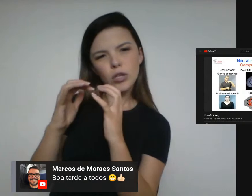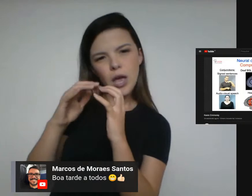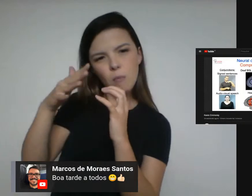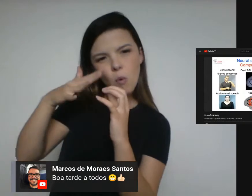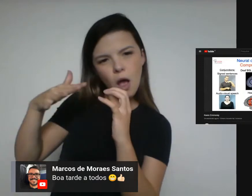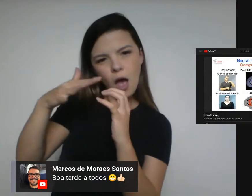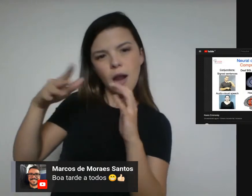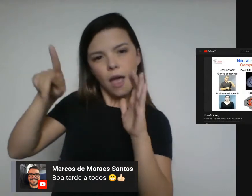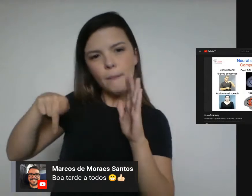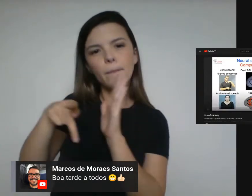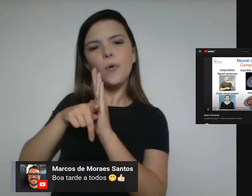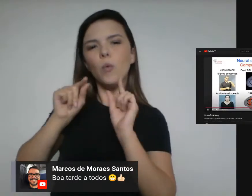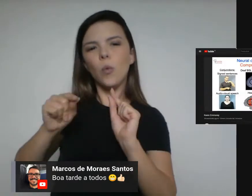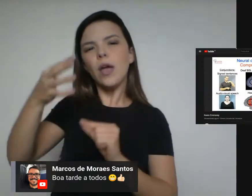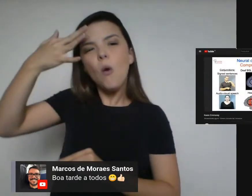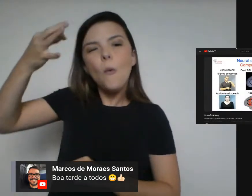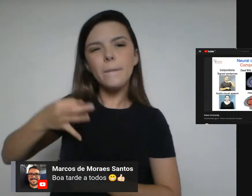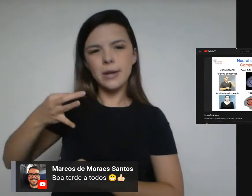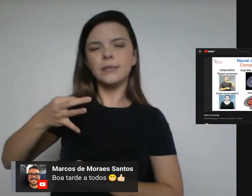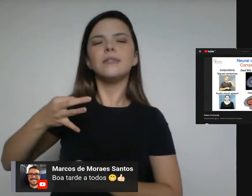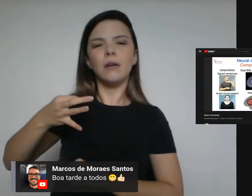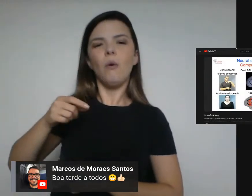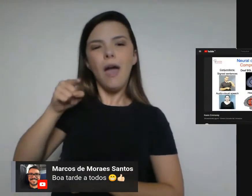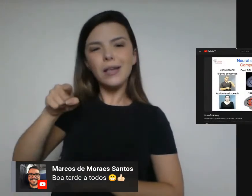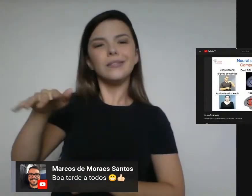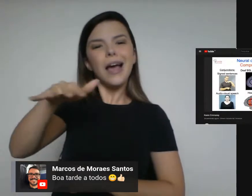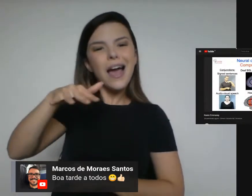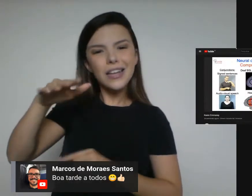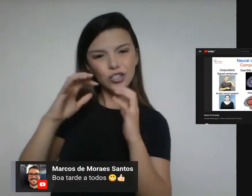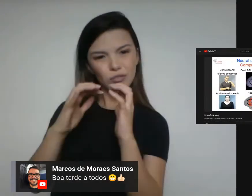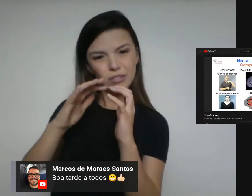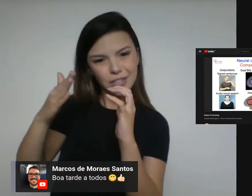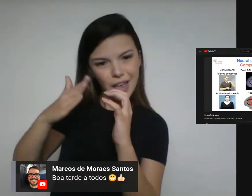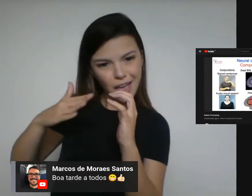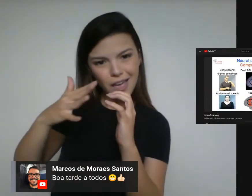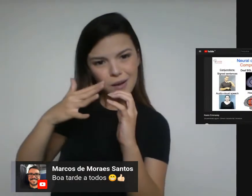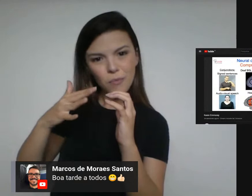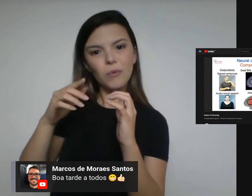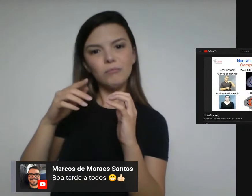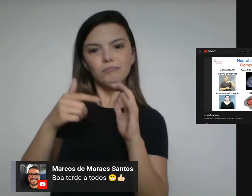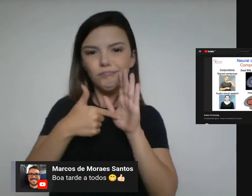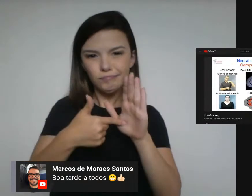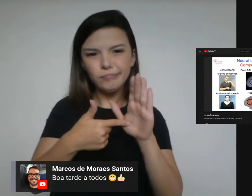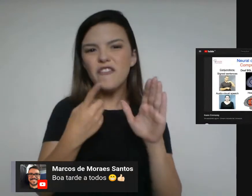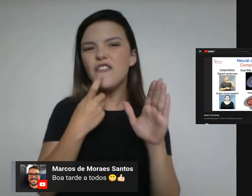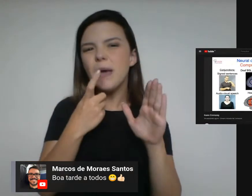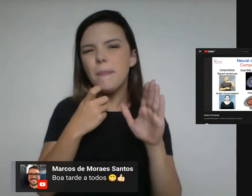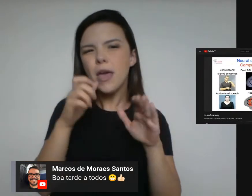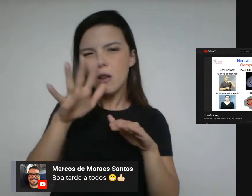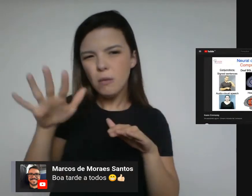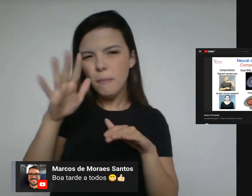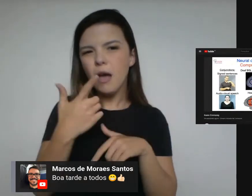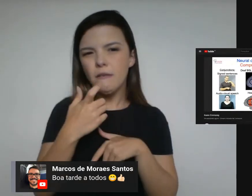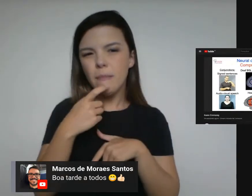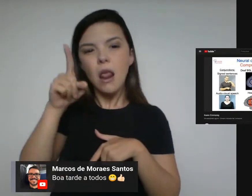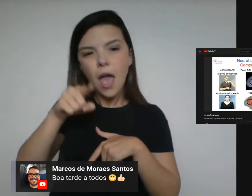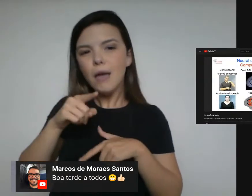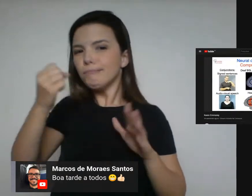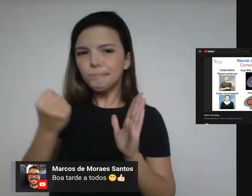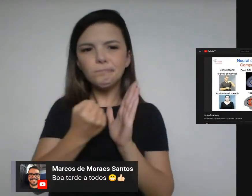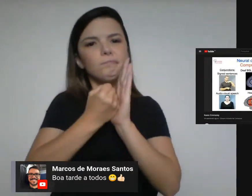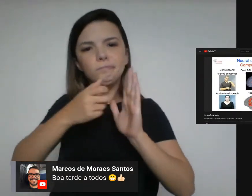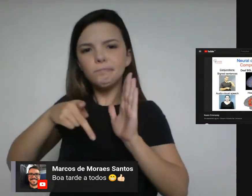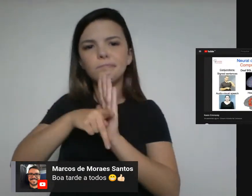this region is really a key language region for both signed and spoken languages for both comprehension and production.